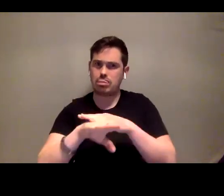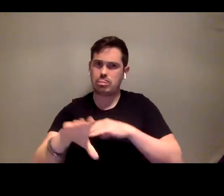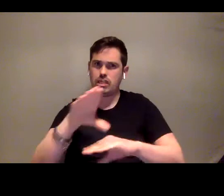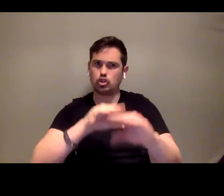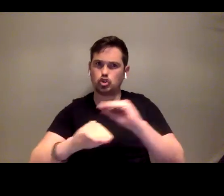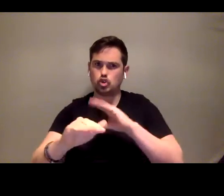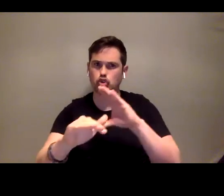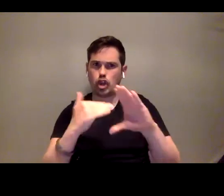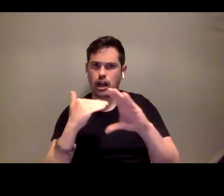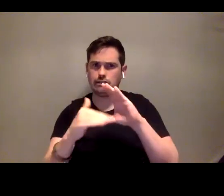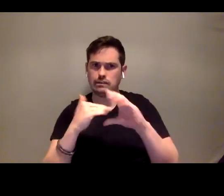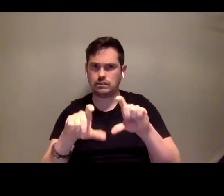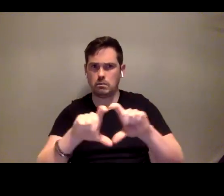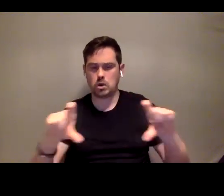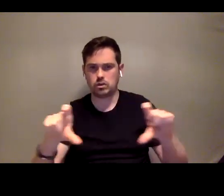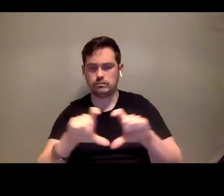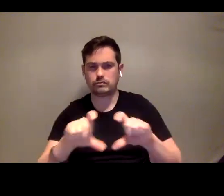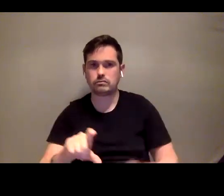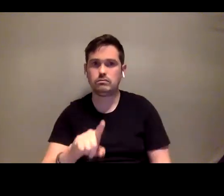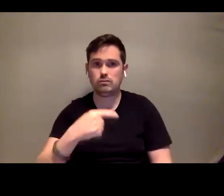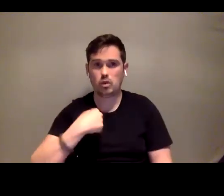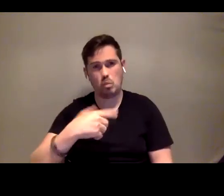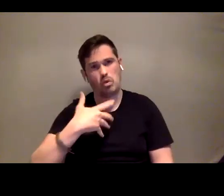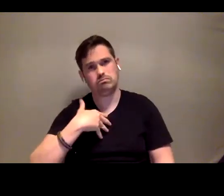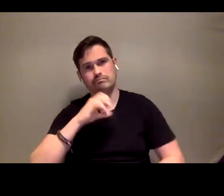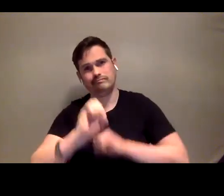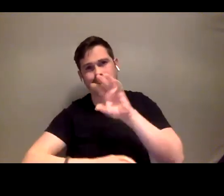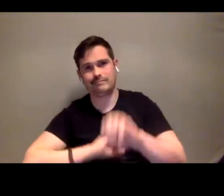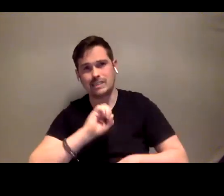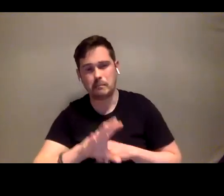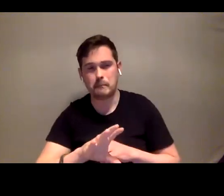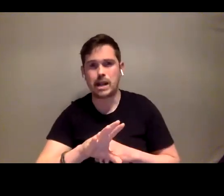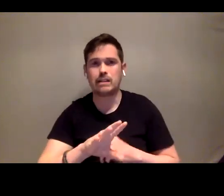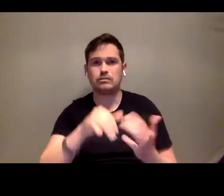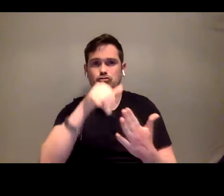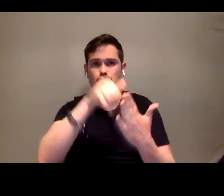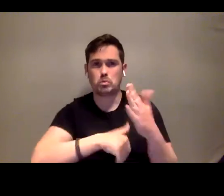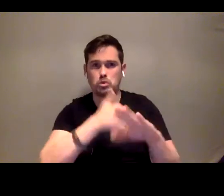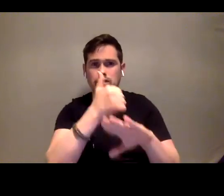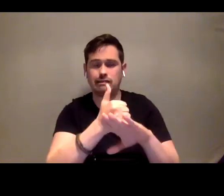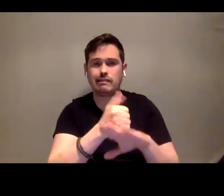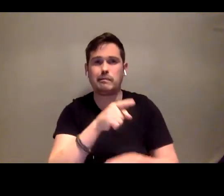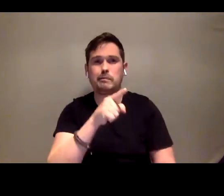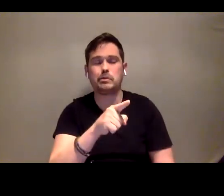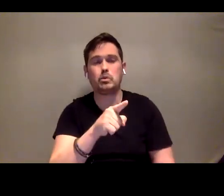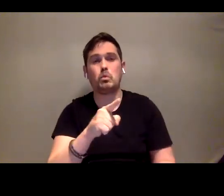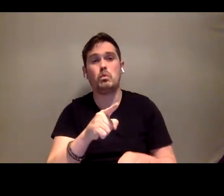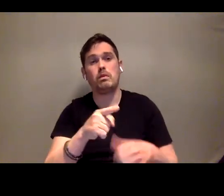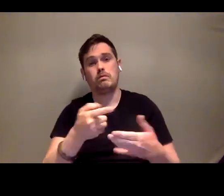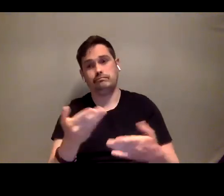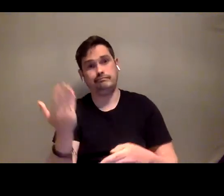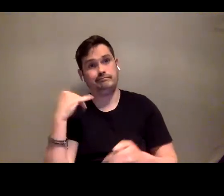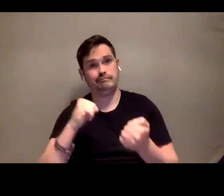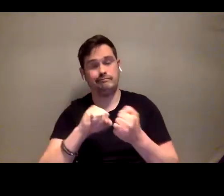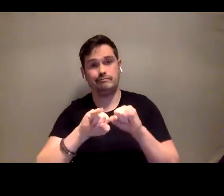explain how that report came about. About a year ago, during the start of the pandemic, many members of our network, health